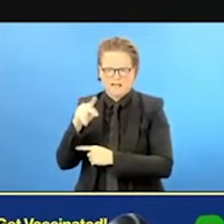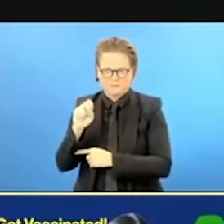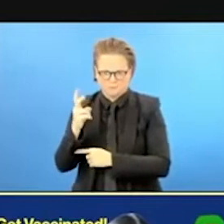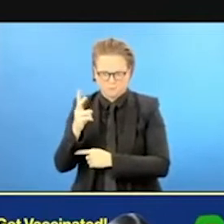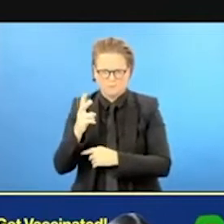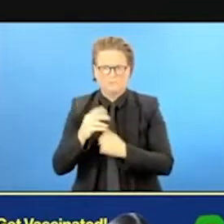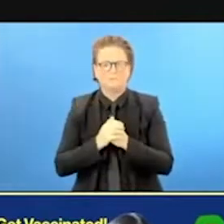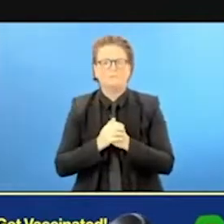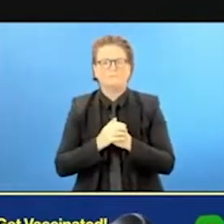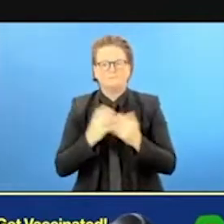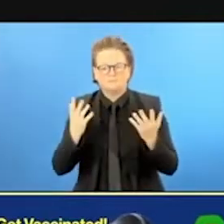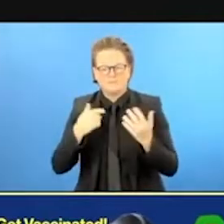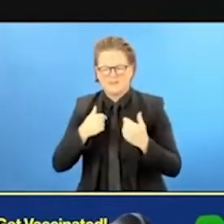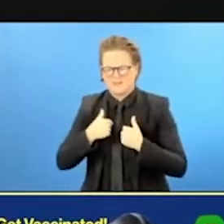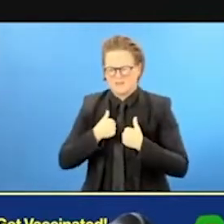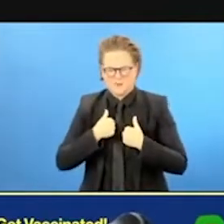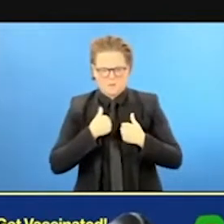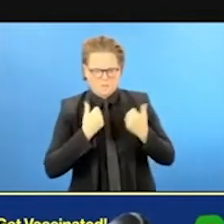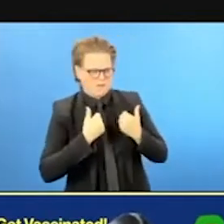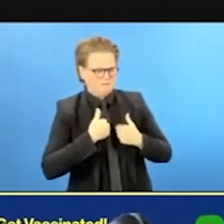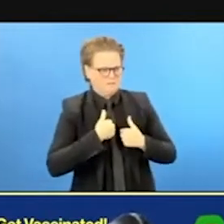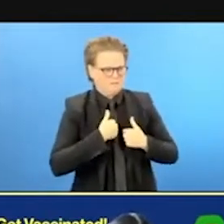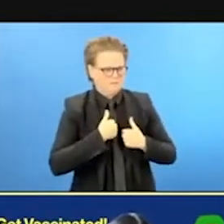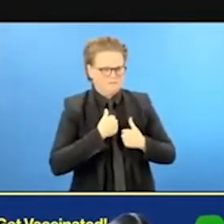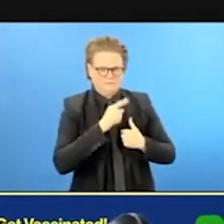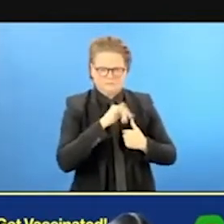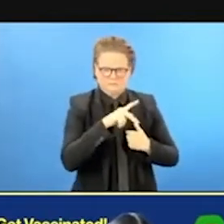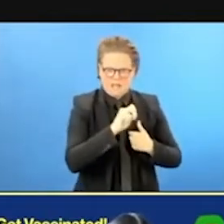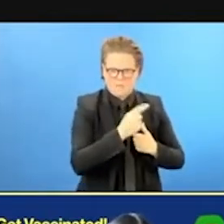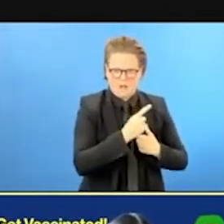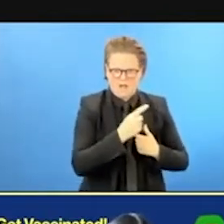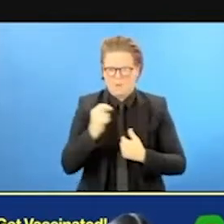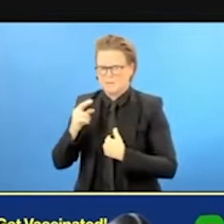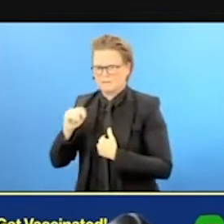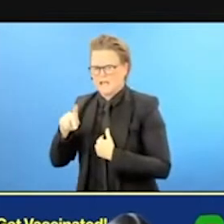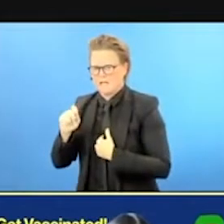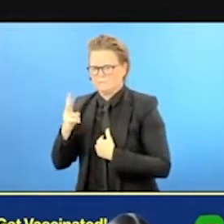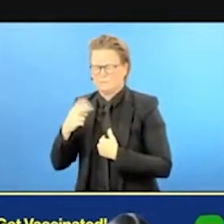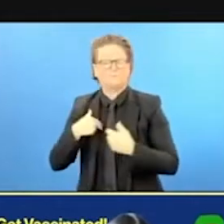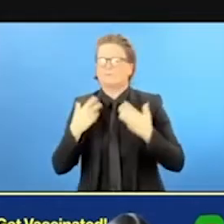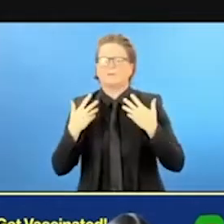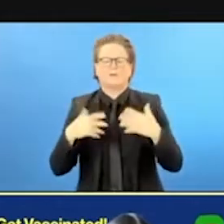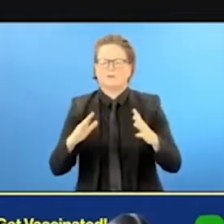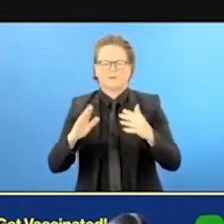to ensure that people who had diabetes had access, and so we're a bit more open